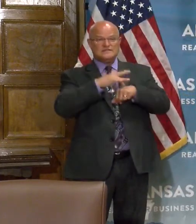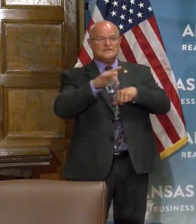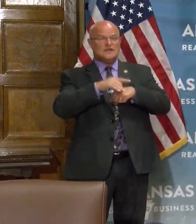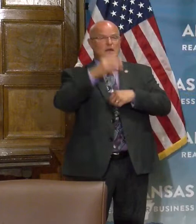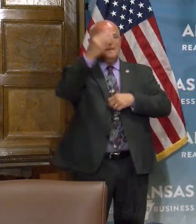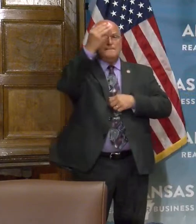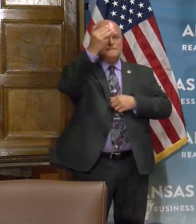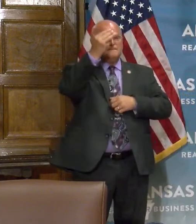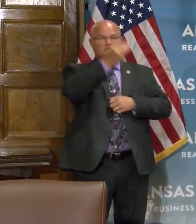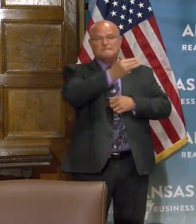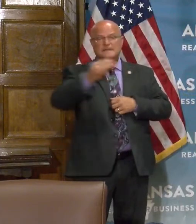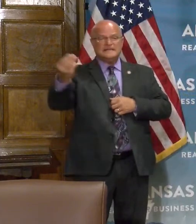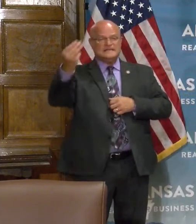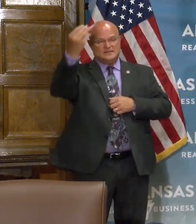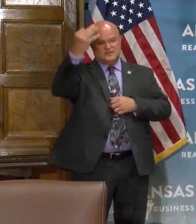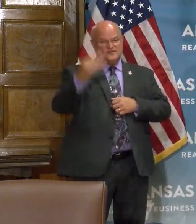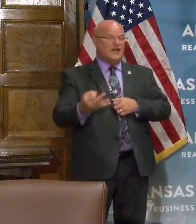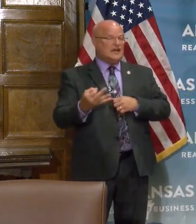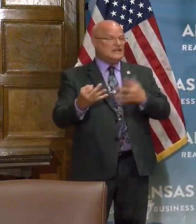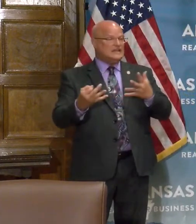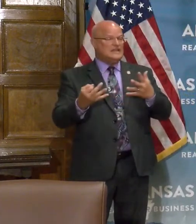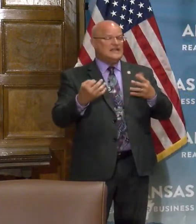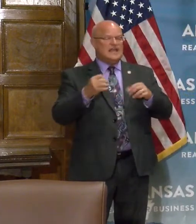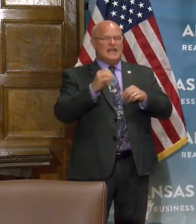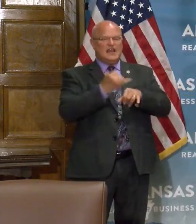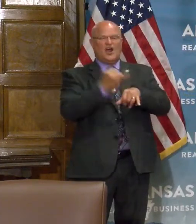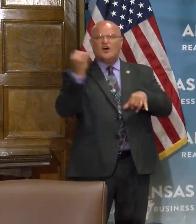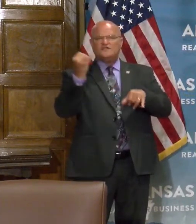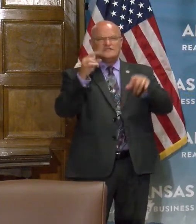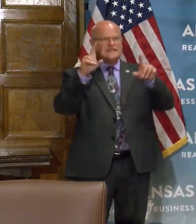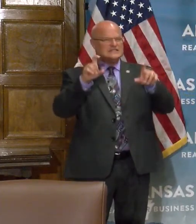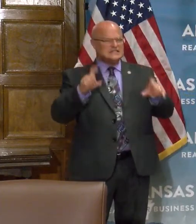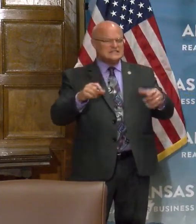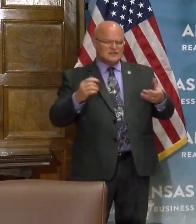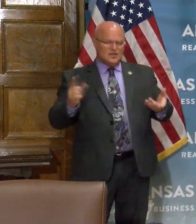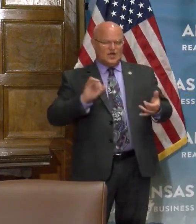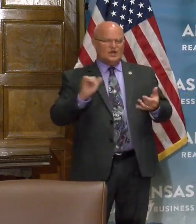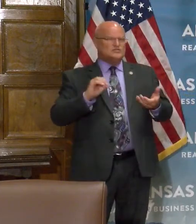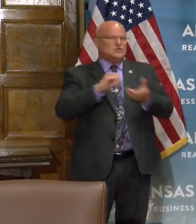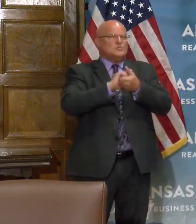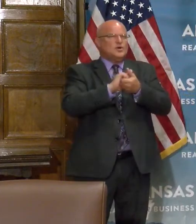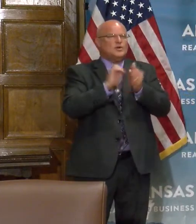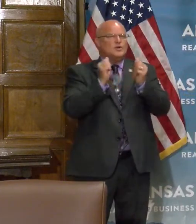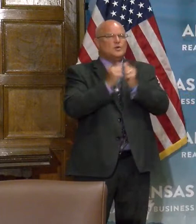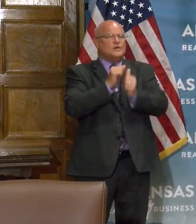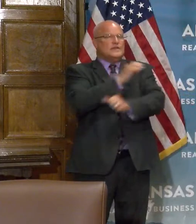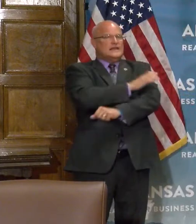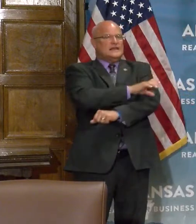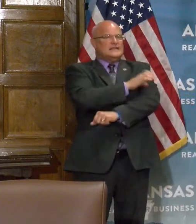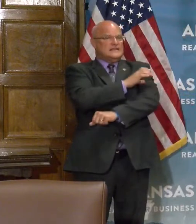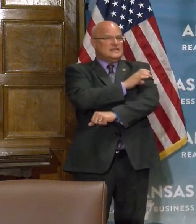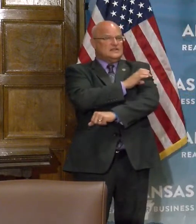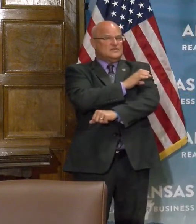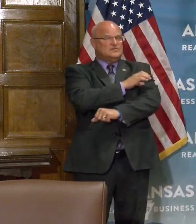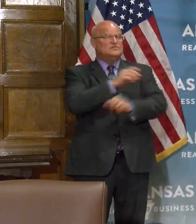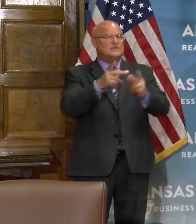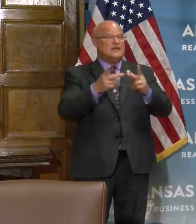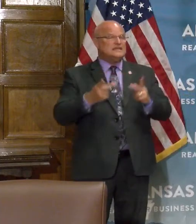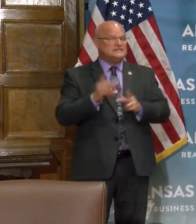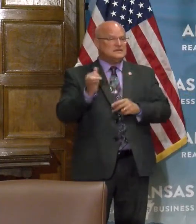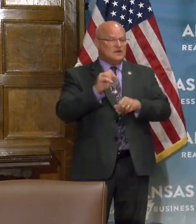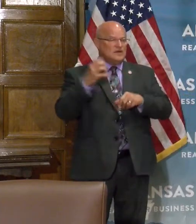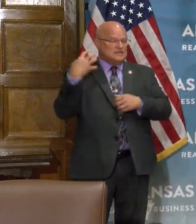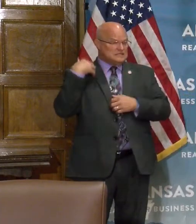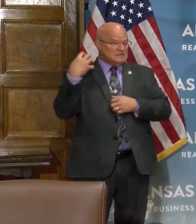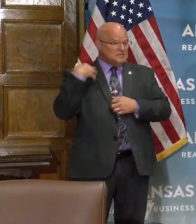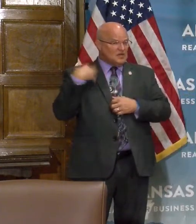through Friday. We've had off-site testing events. We've also been partnering with our clinical providers as well as some of our